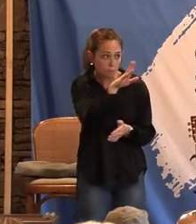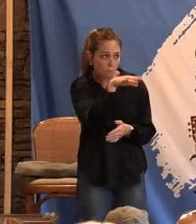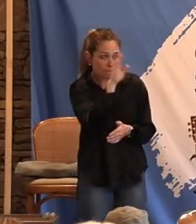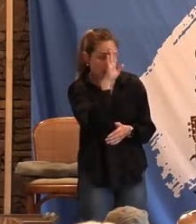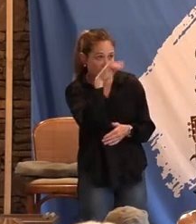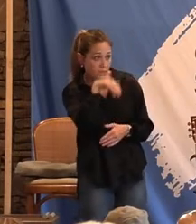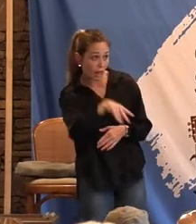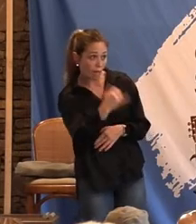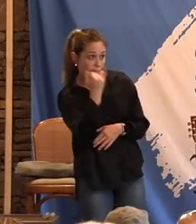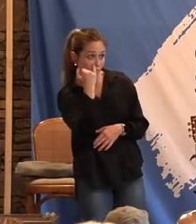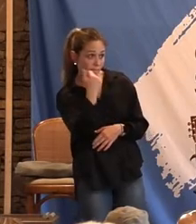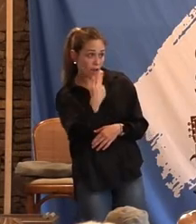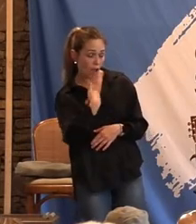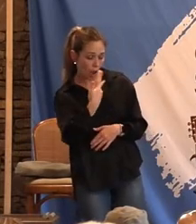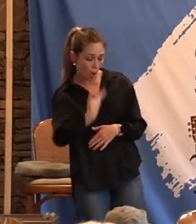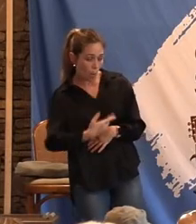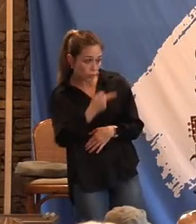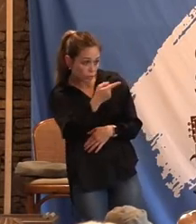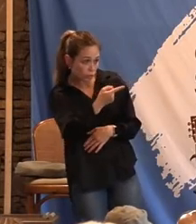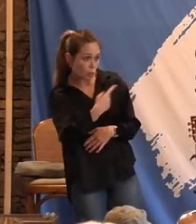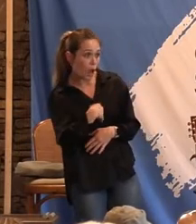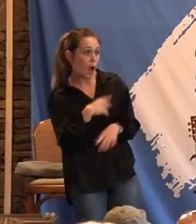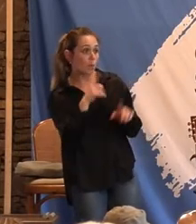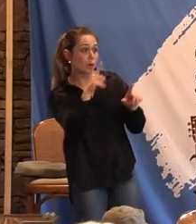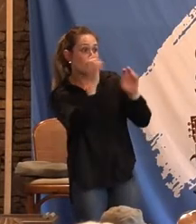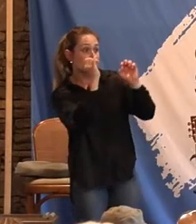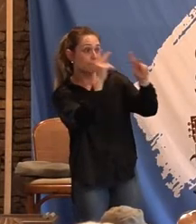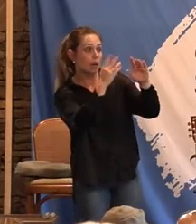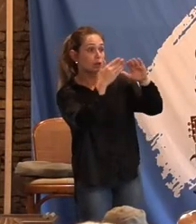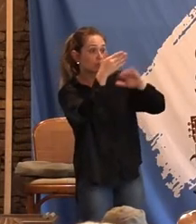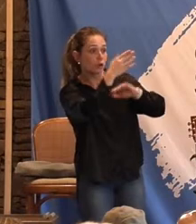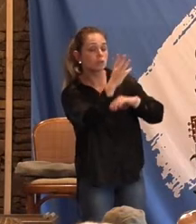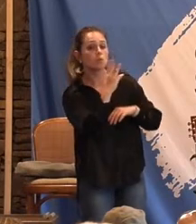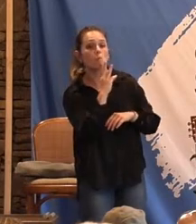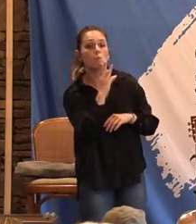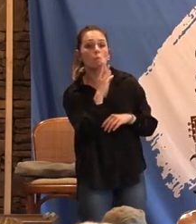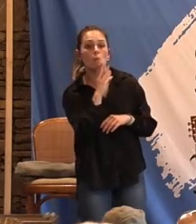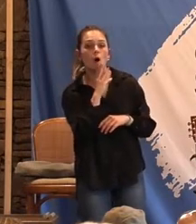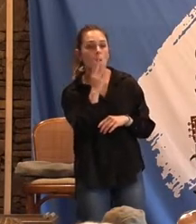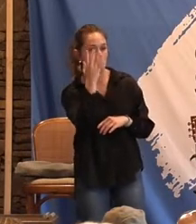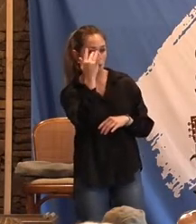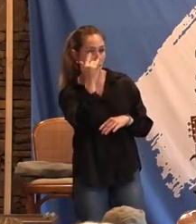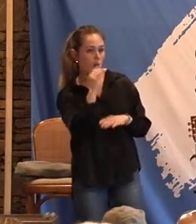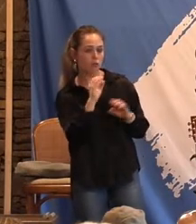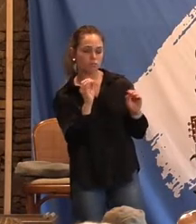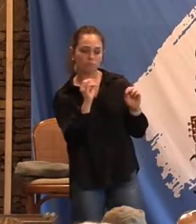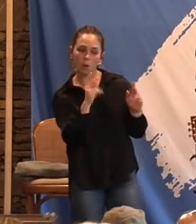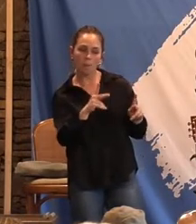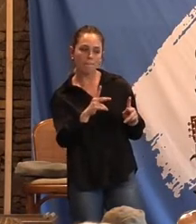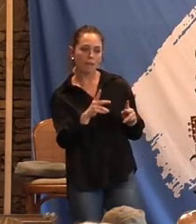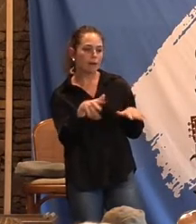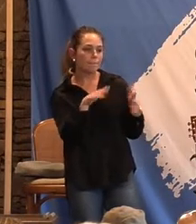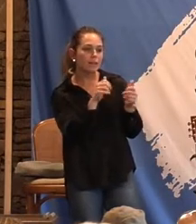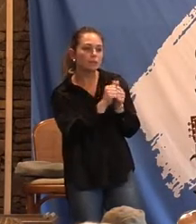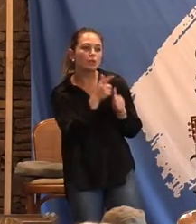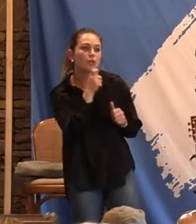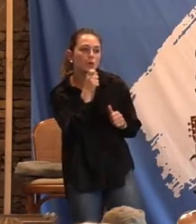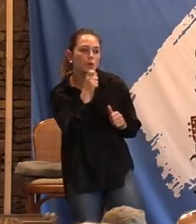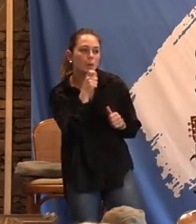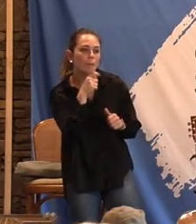Elephant, if I were you, I would go back across the water. Because, see, nobody messes with who?